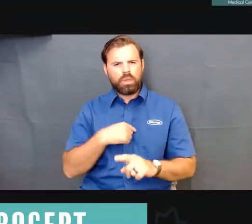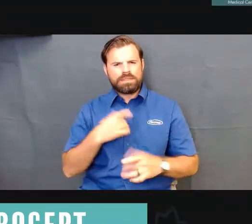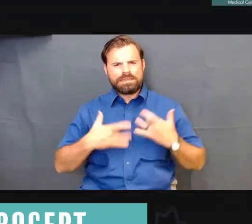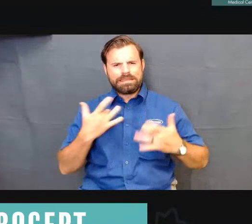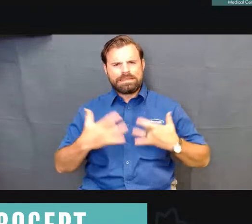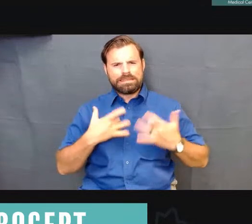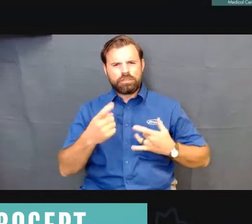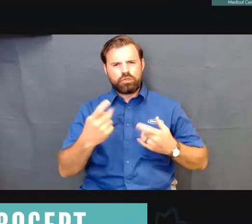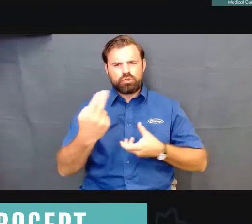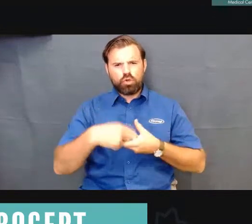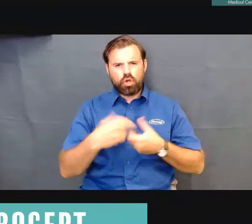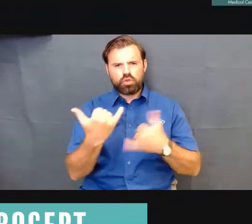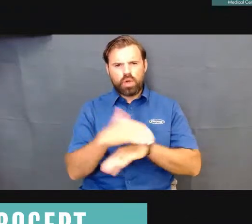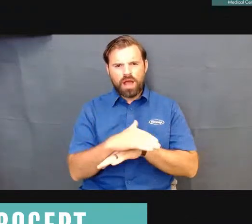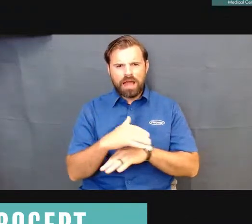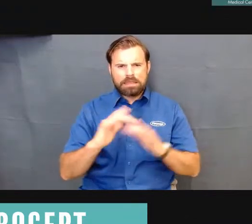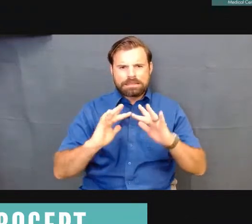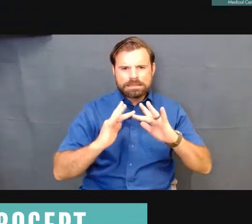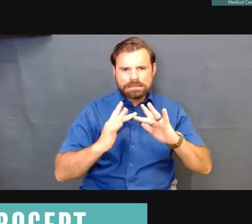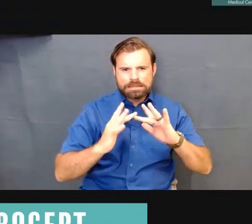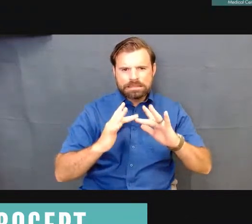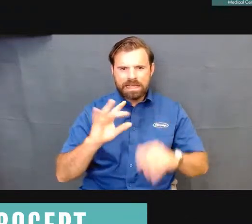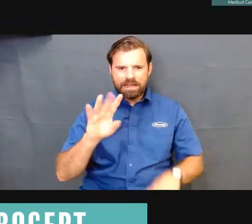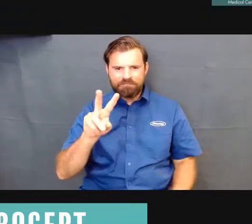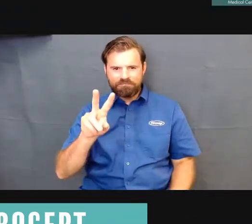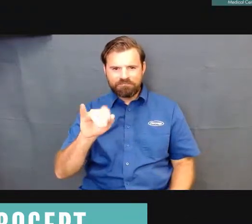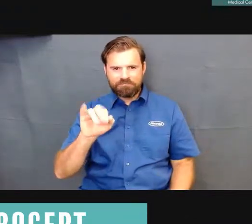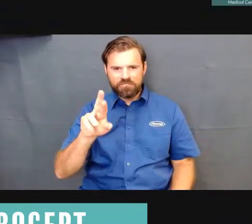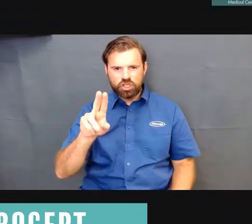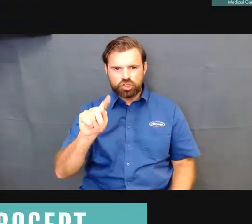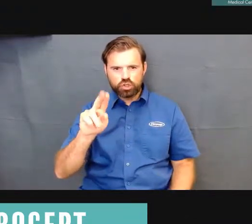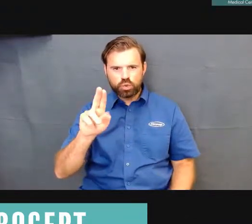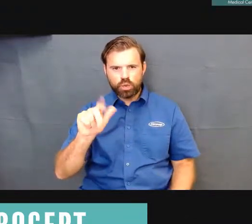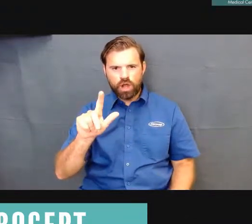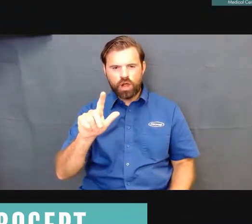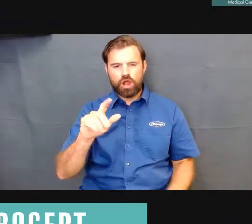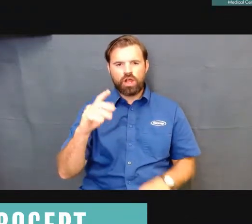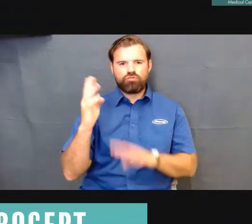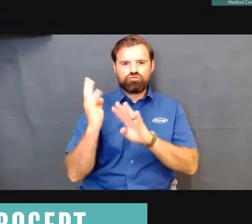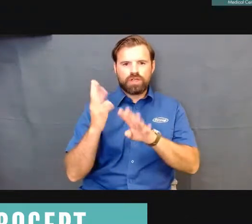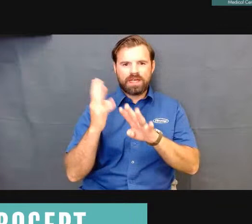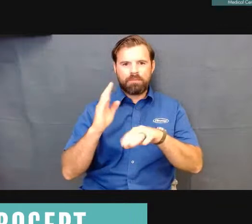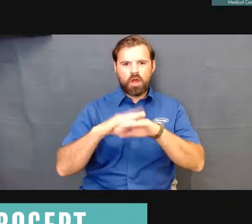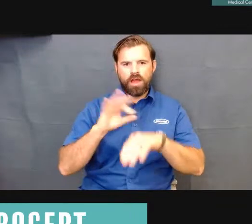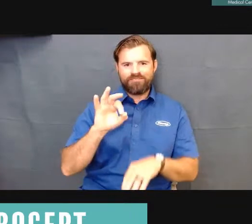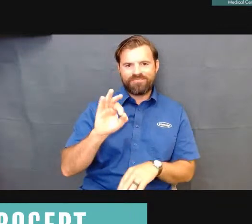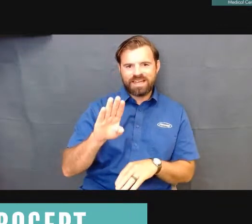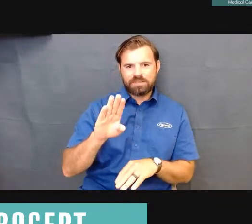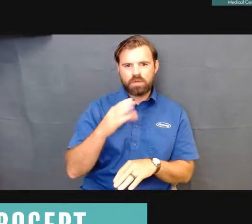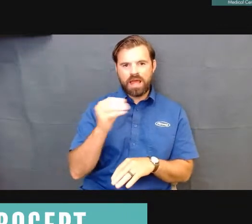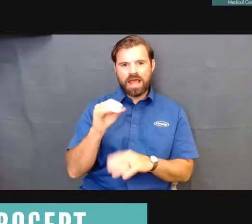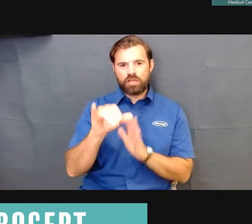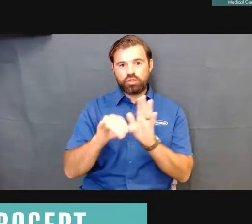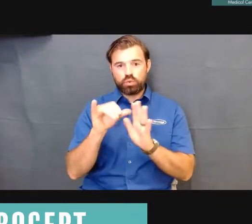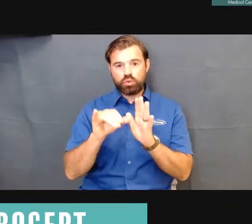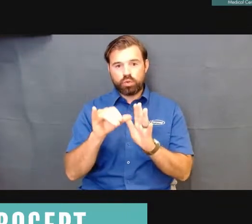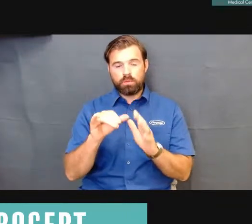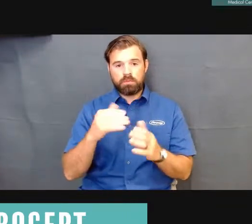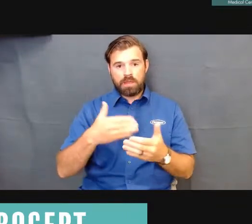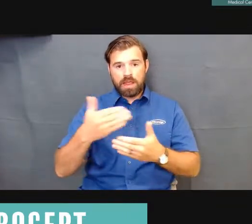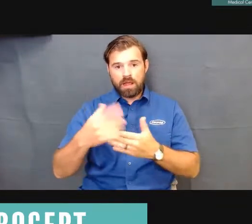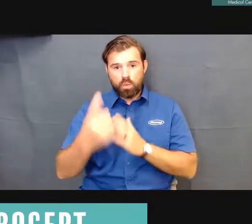gone virtual guys, and are streaming on Facebook and YouTube. During the next hour, you'll learn more about the impact